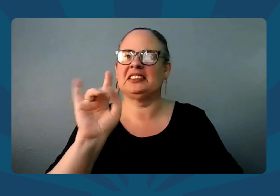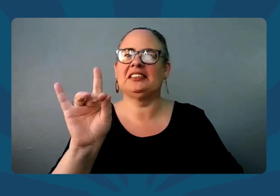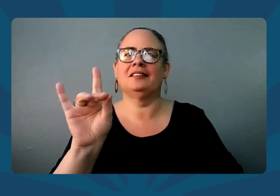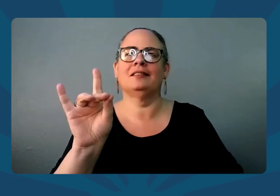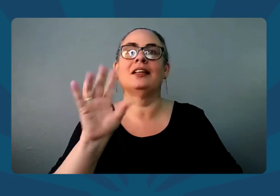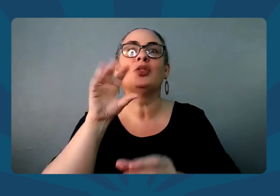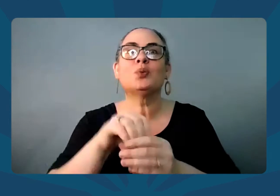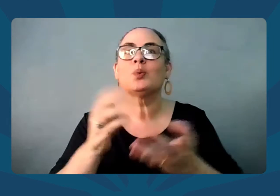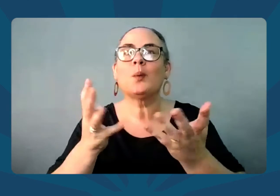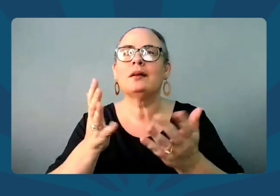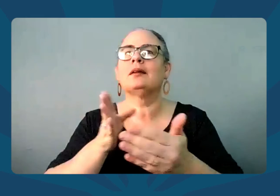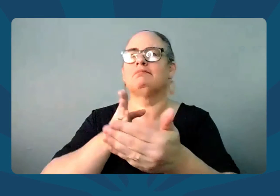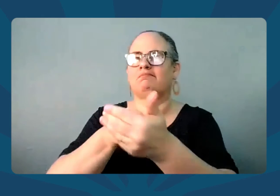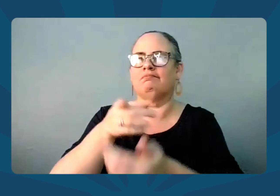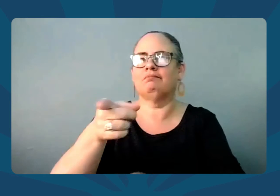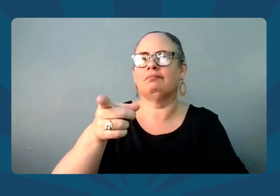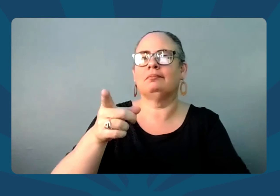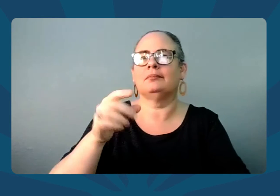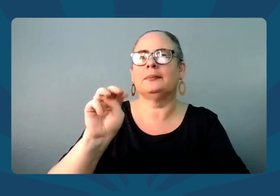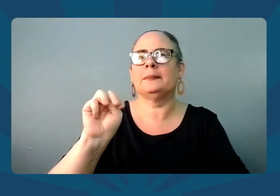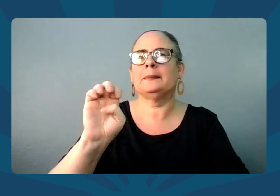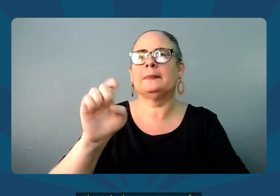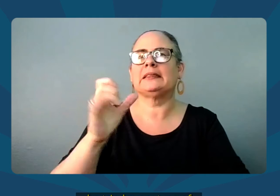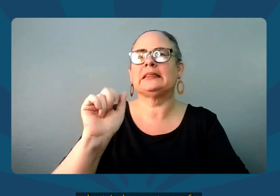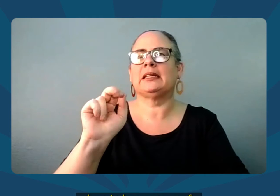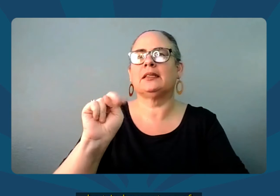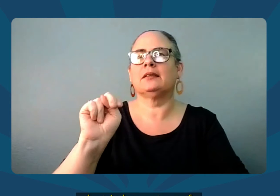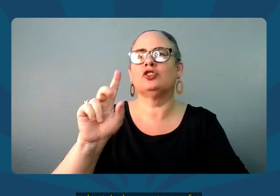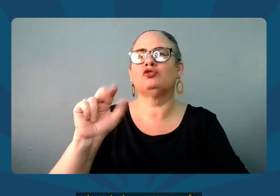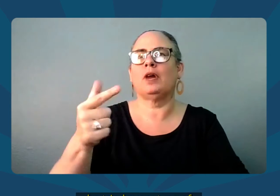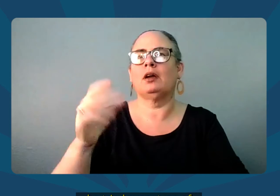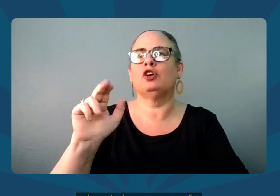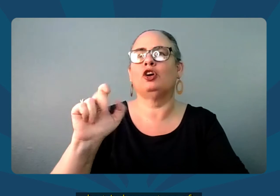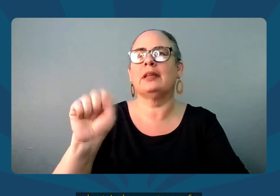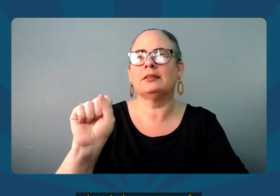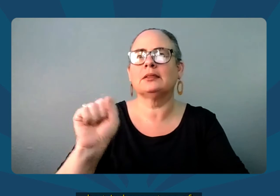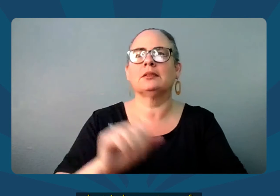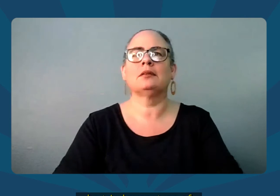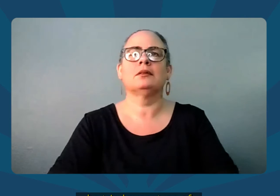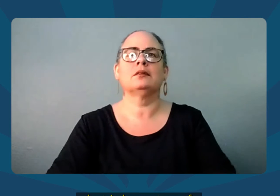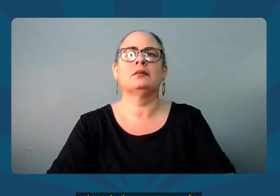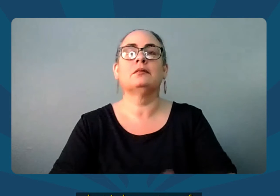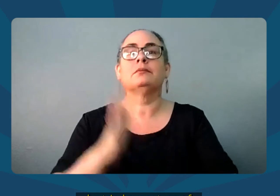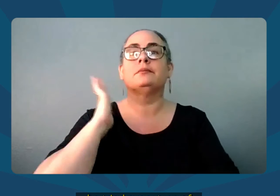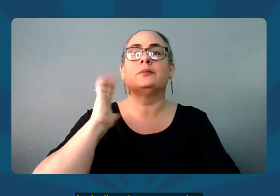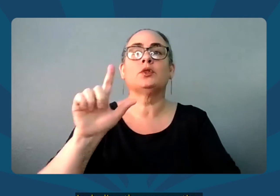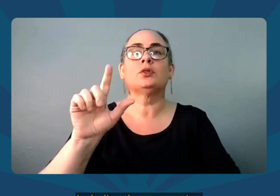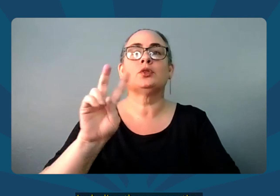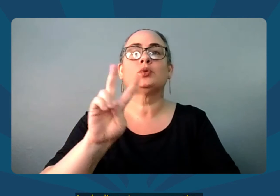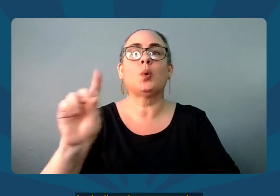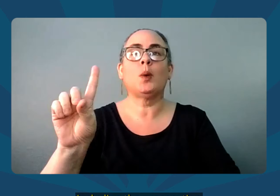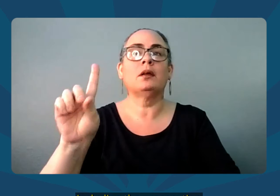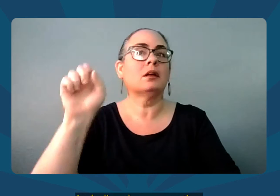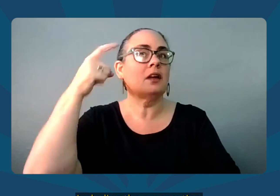years. As a prosecutor in Yuma, he tried every type of criminal case imaginable,